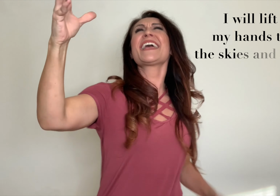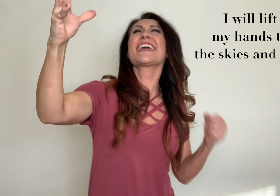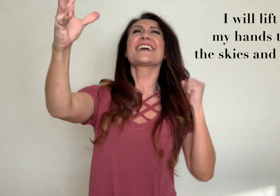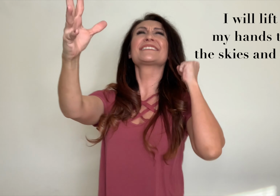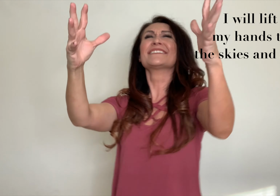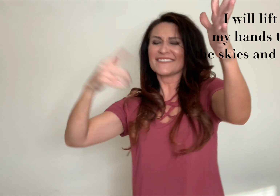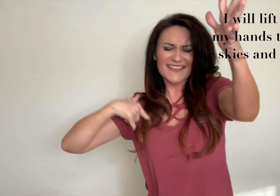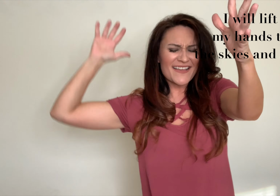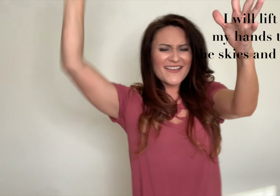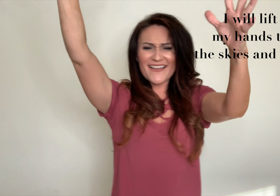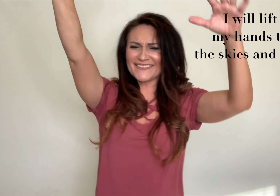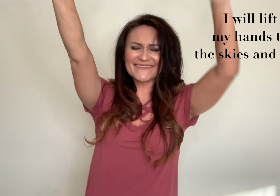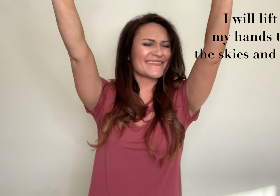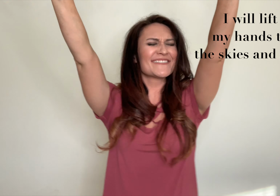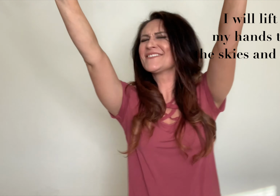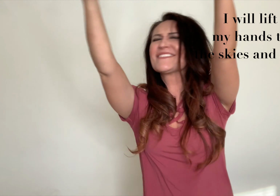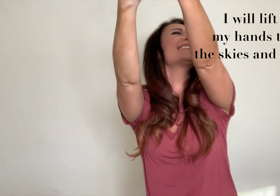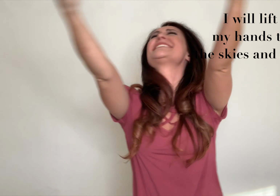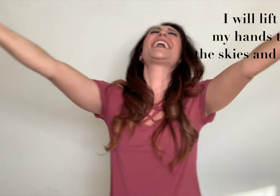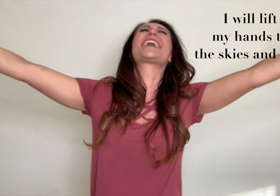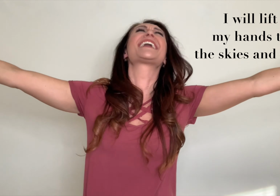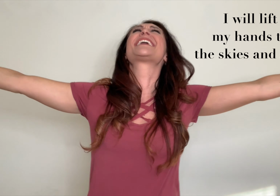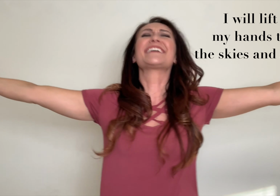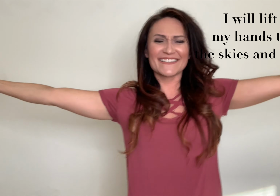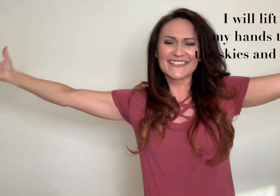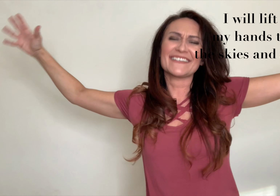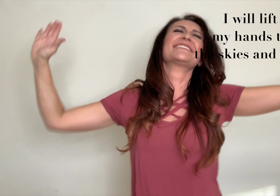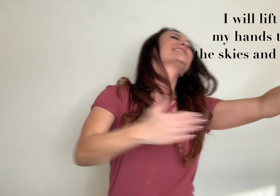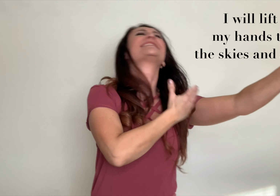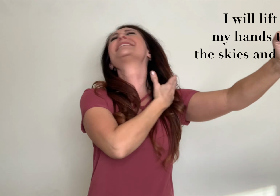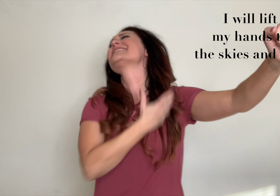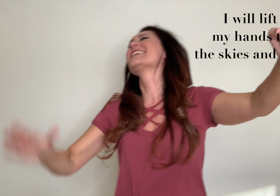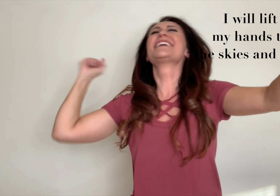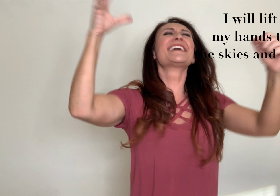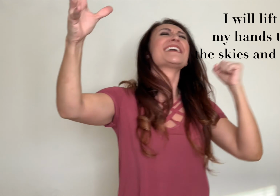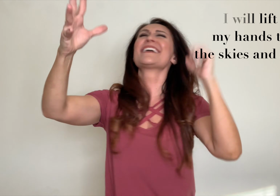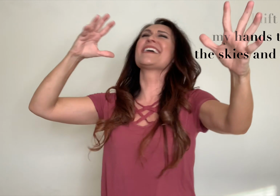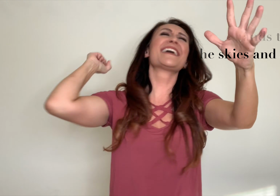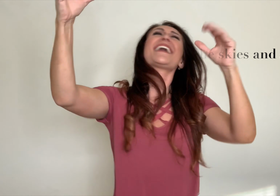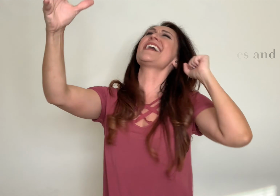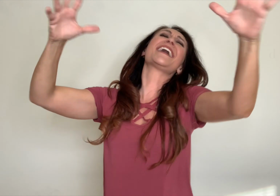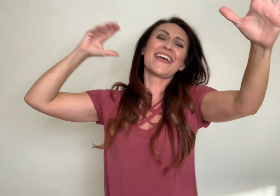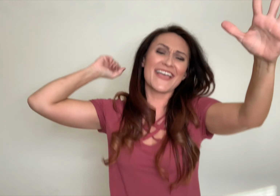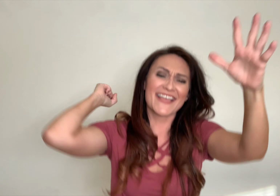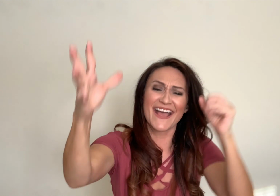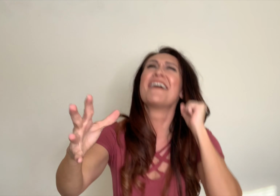I will lift my hands to the skies and sing. All my hope